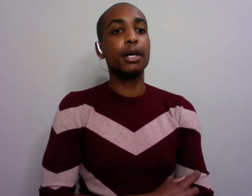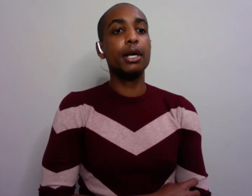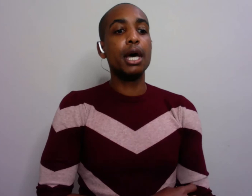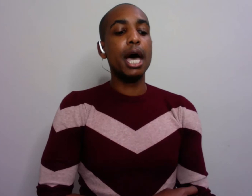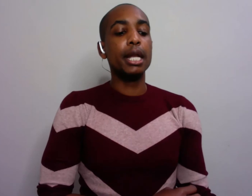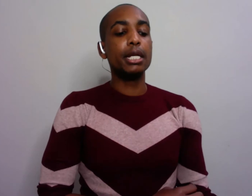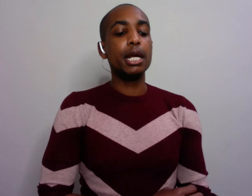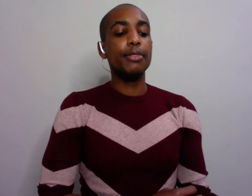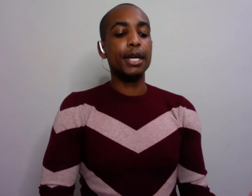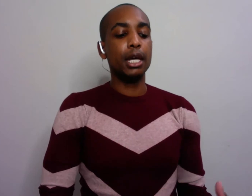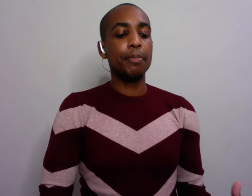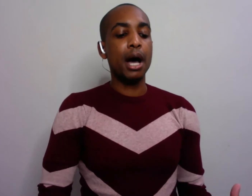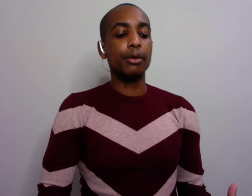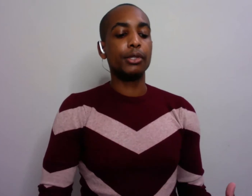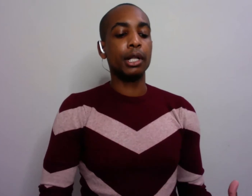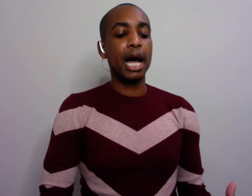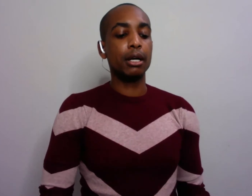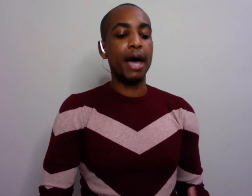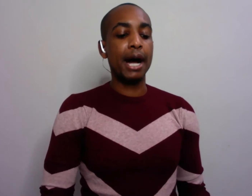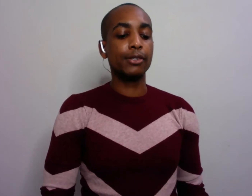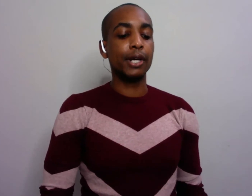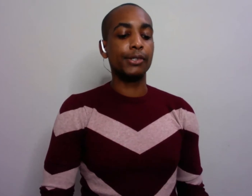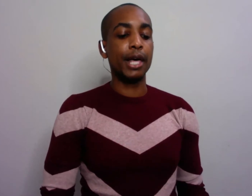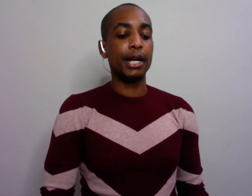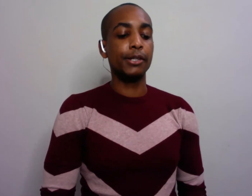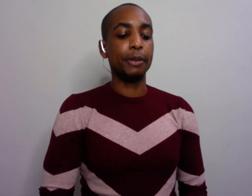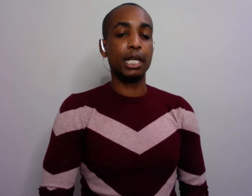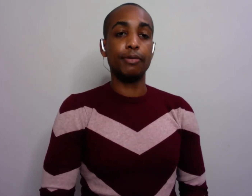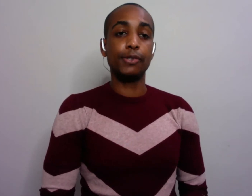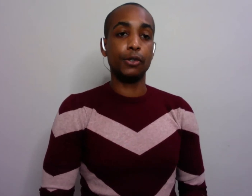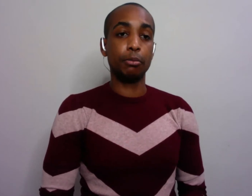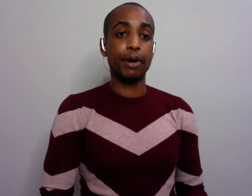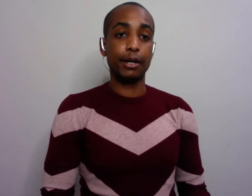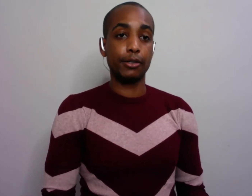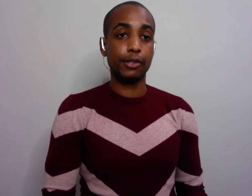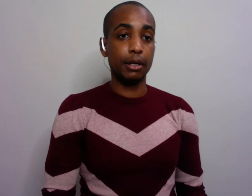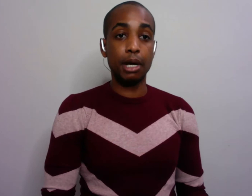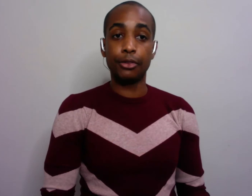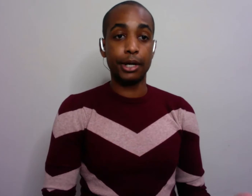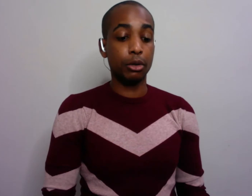bite. And in thinking about the lack of access that has been given to